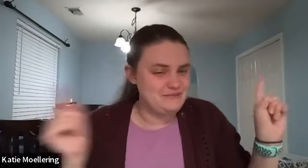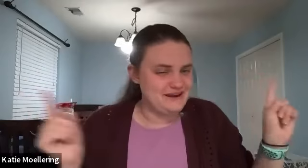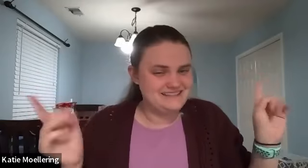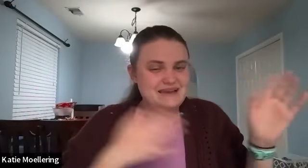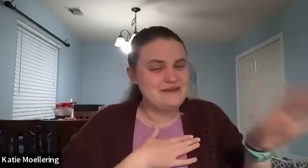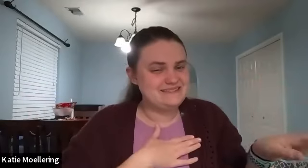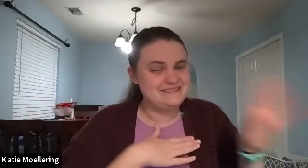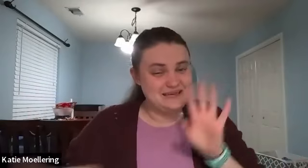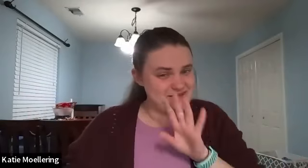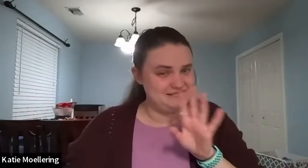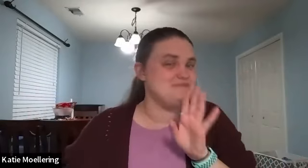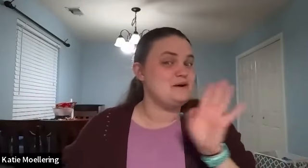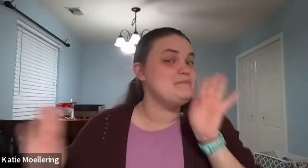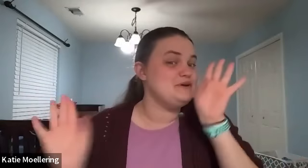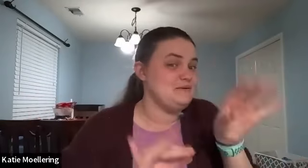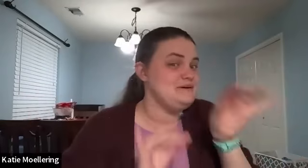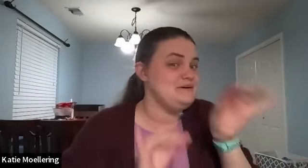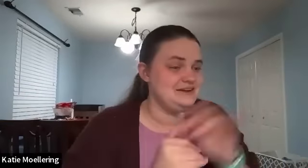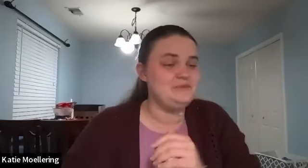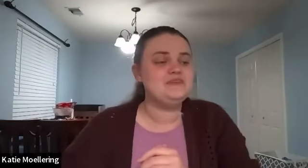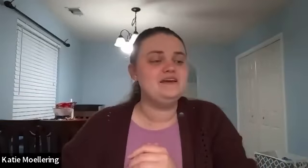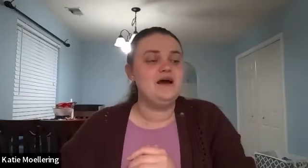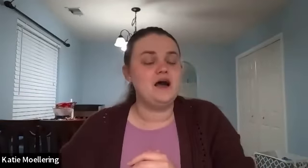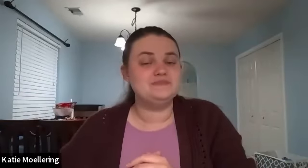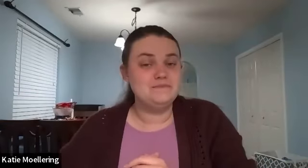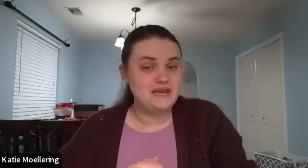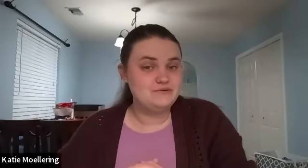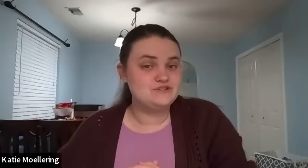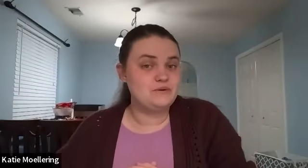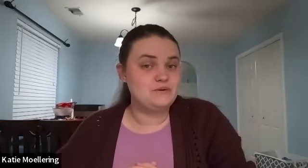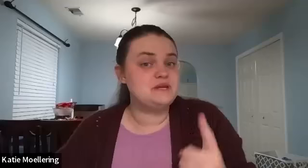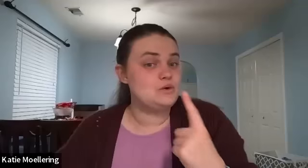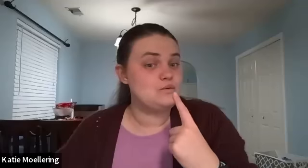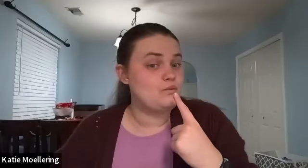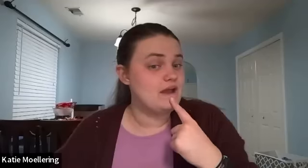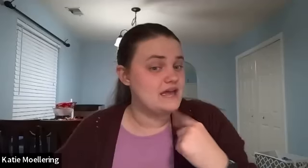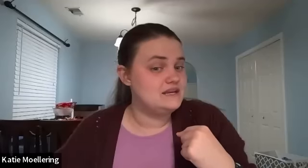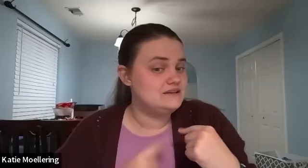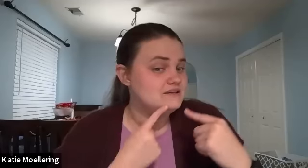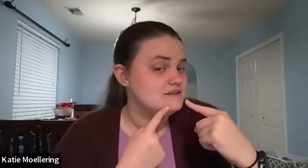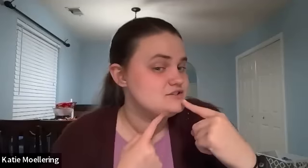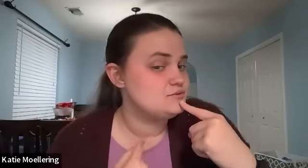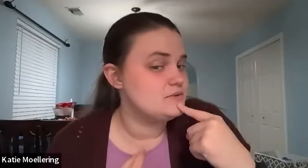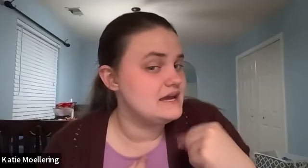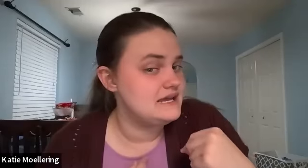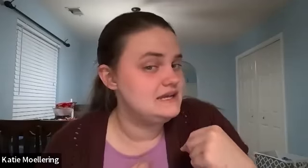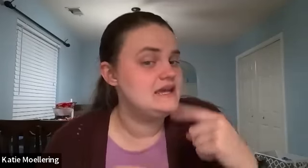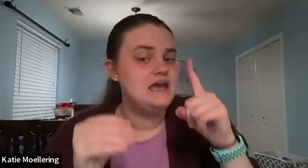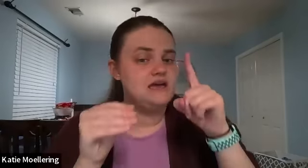about it because I messed up. So I put it always in here. Tomato is going to be red. So red and